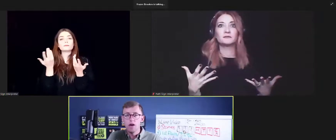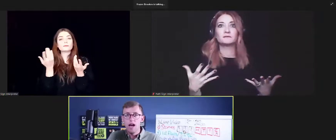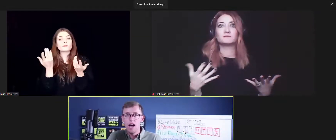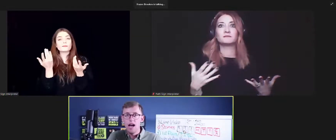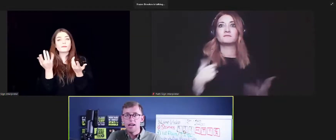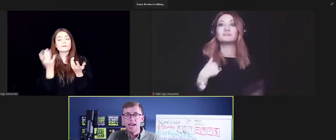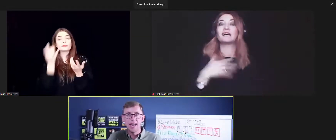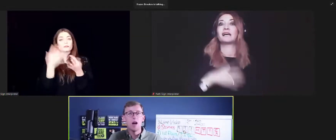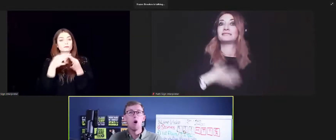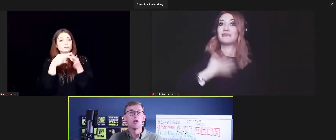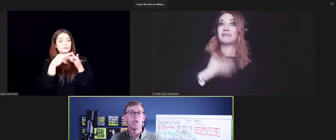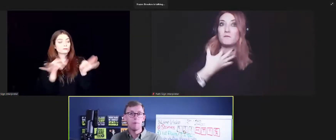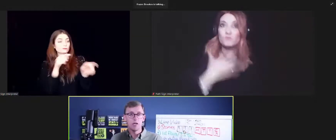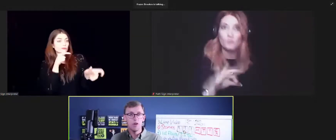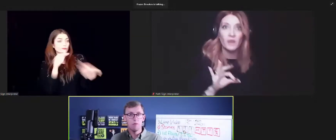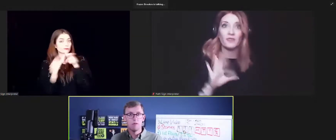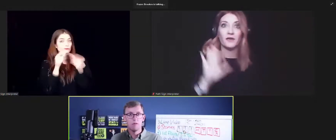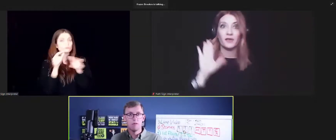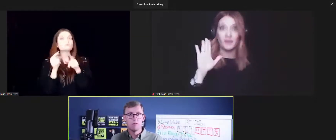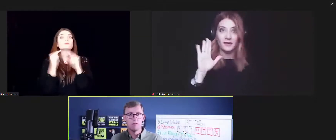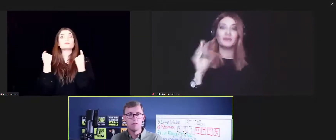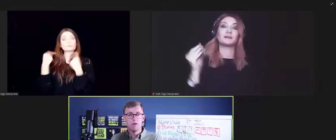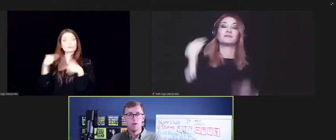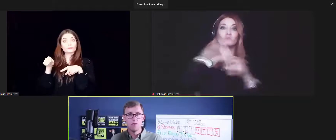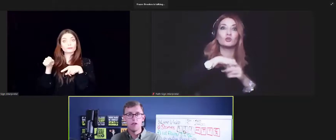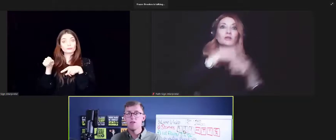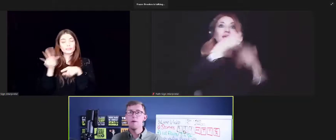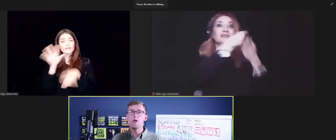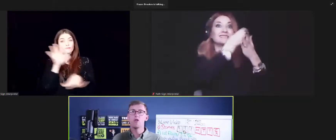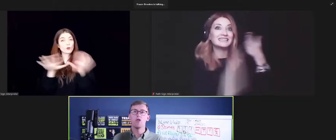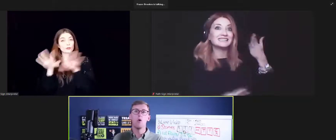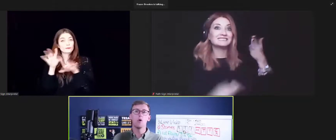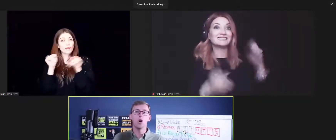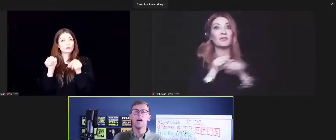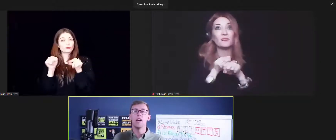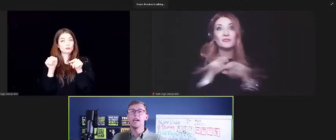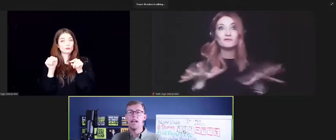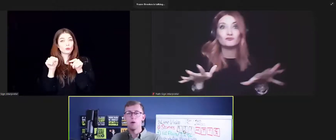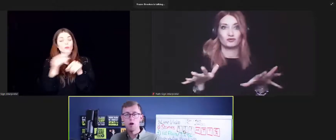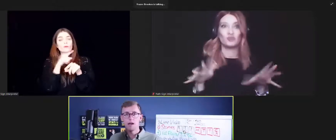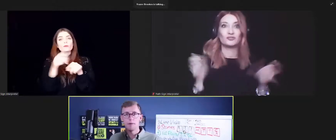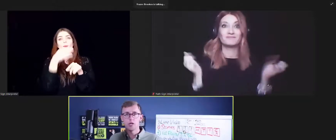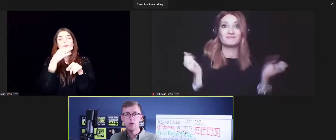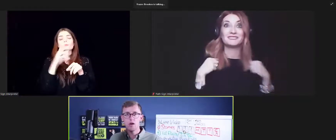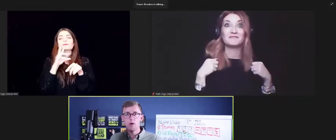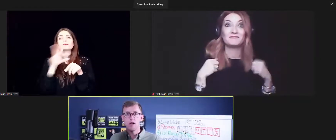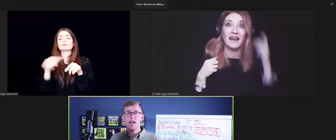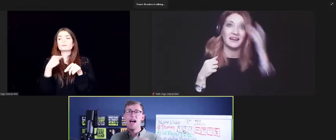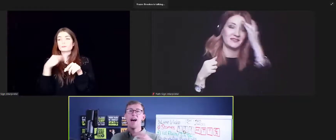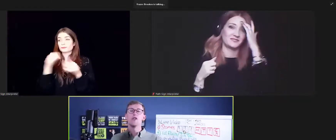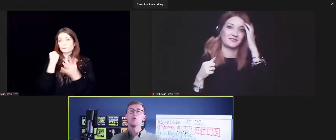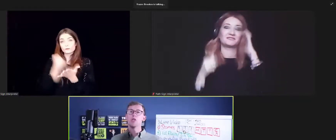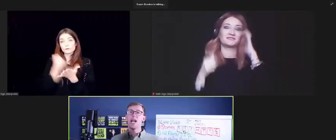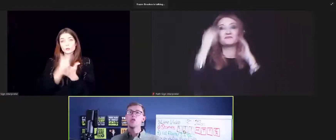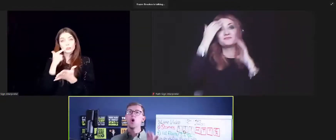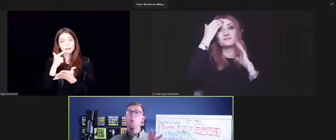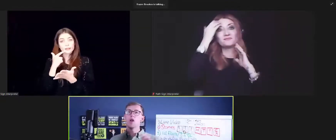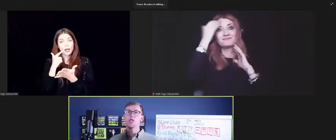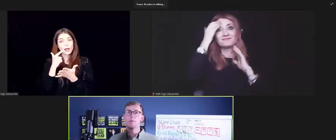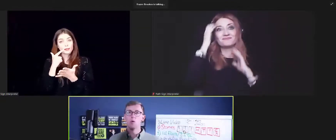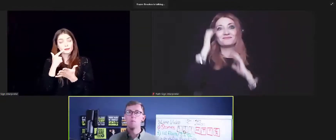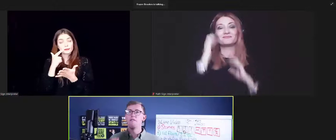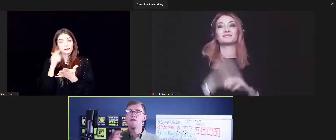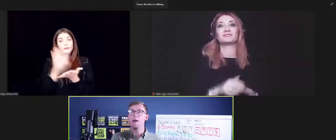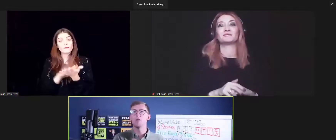good. Can I WhatsApp it to you? This information is so good. Can I WhatsApp it to you? And then you send your